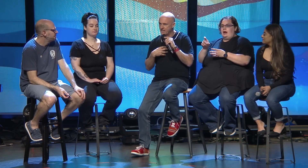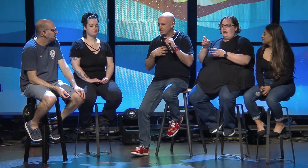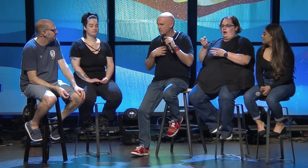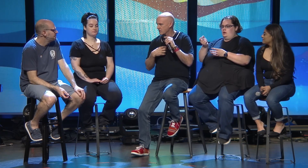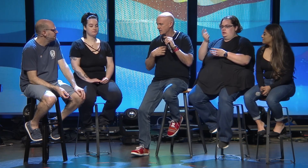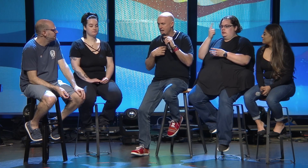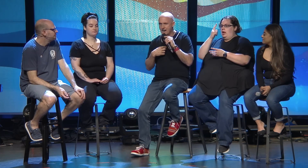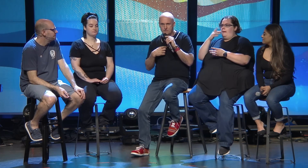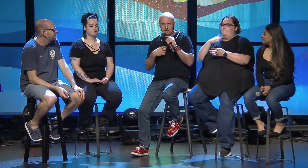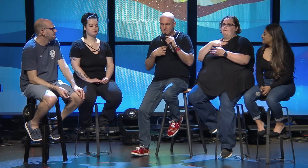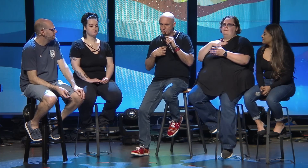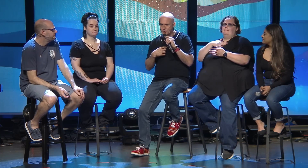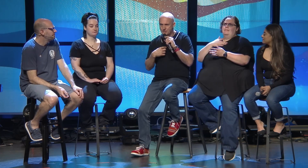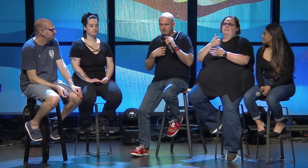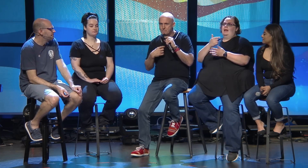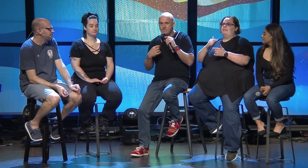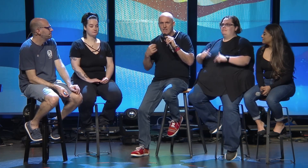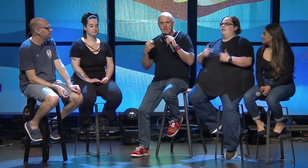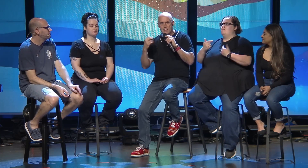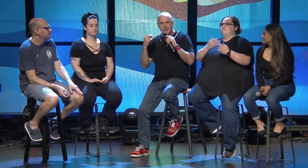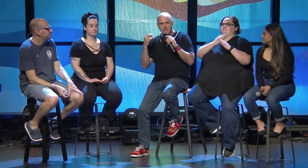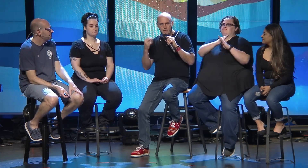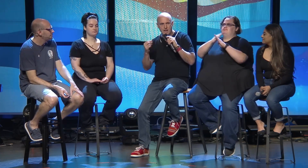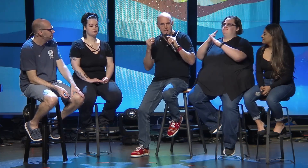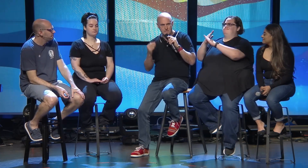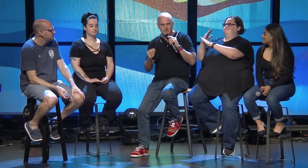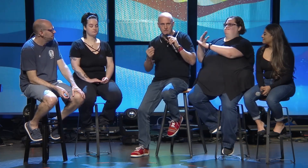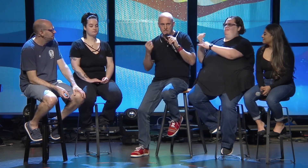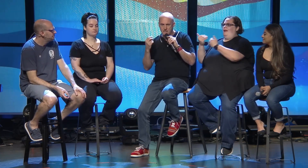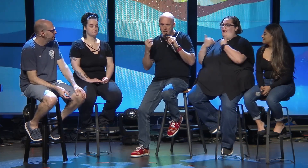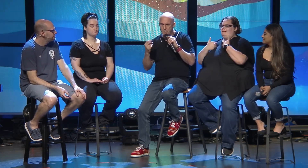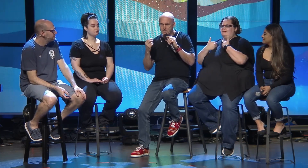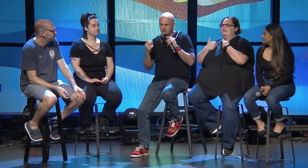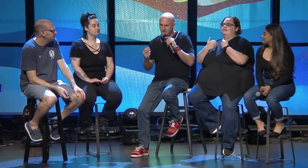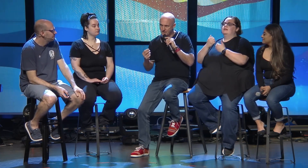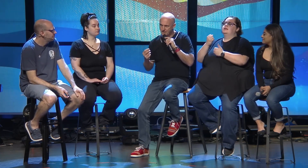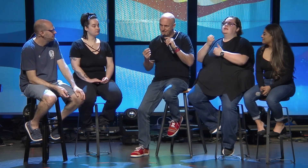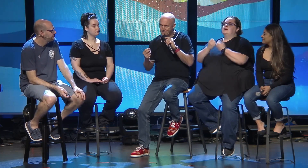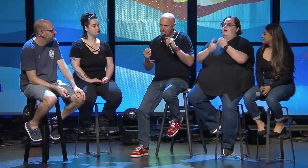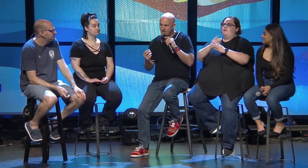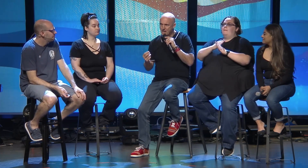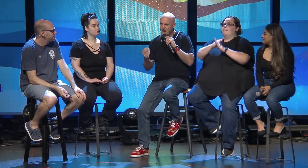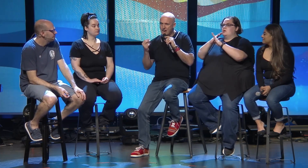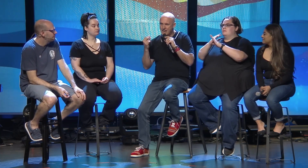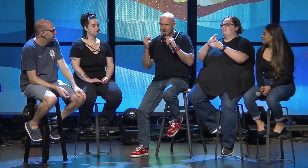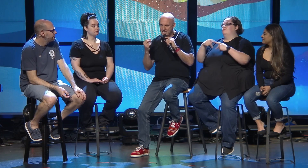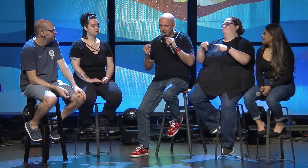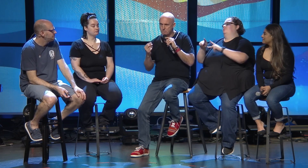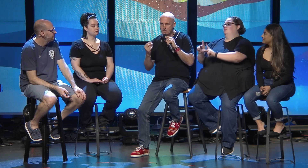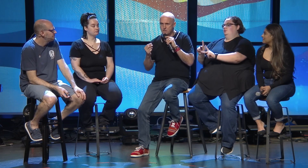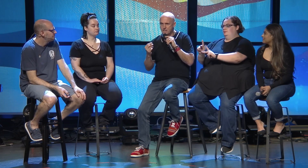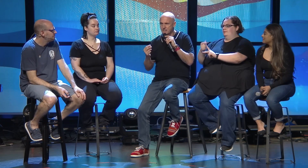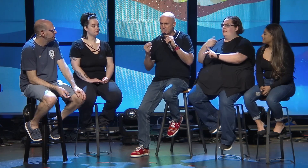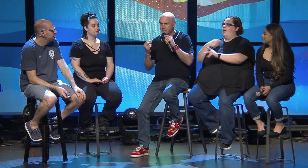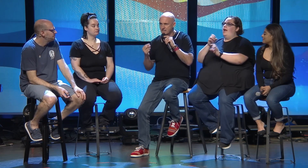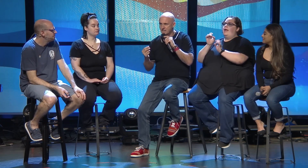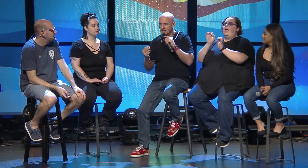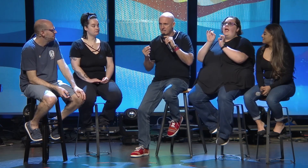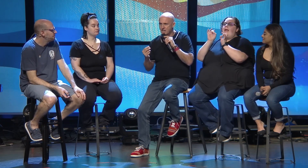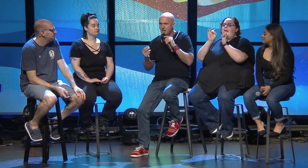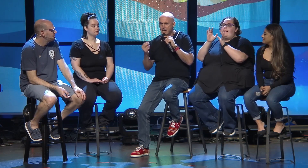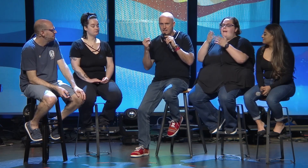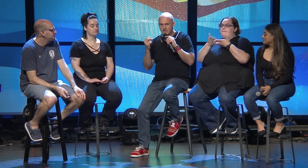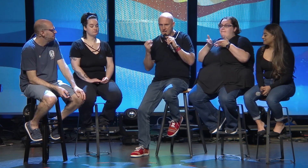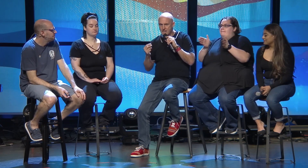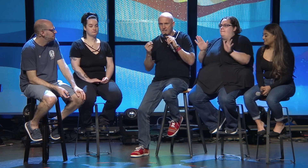been faced with obstacles. Every obstacle is an opportunity. I hate public